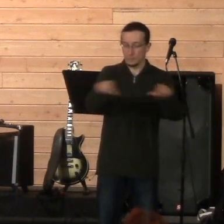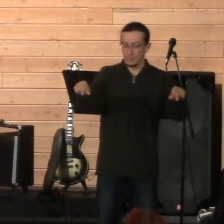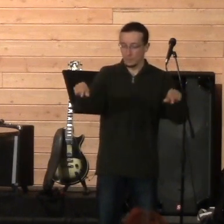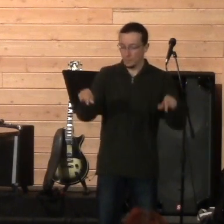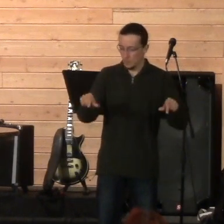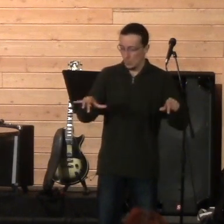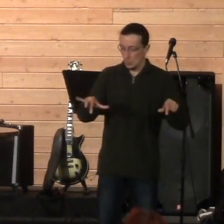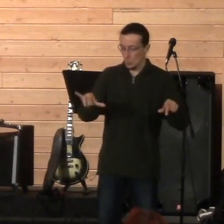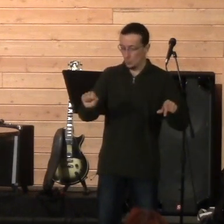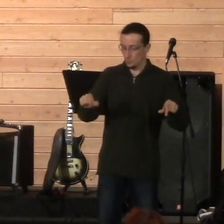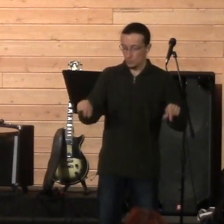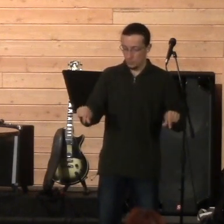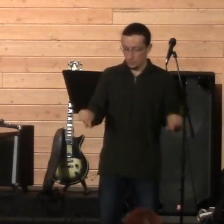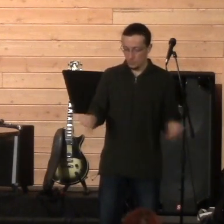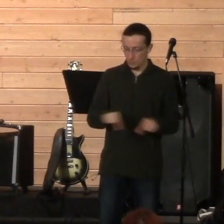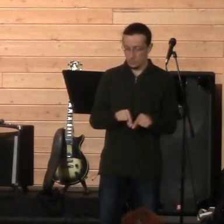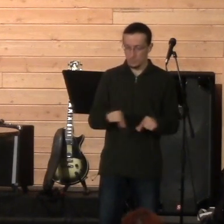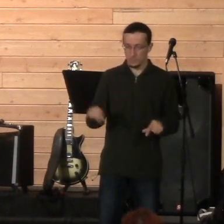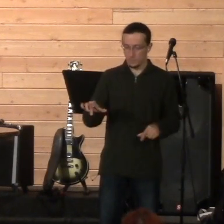was missing.